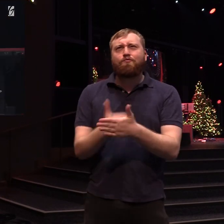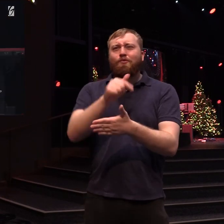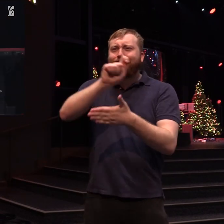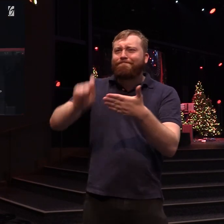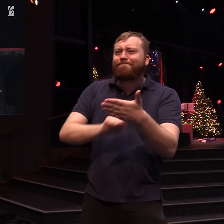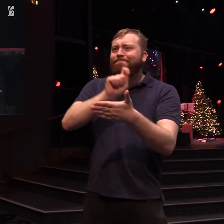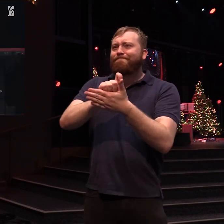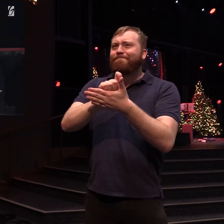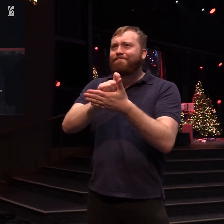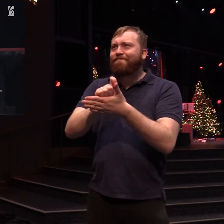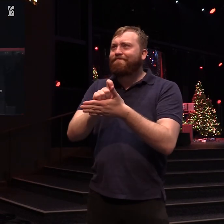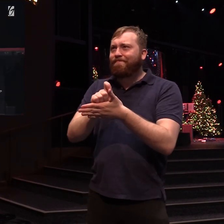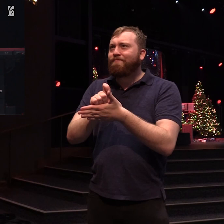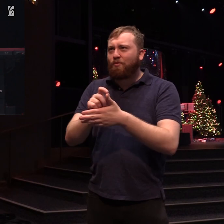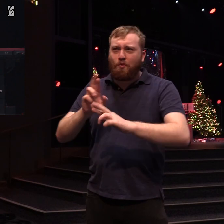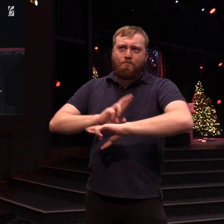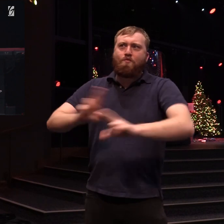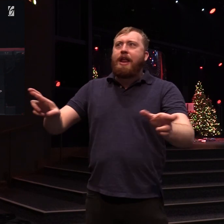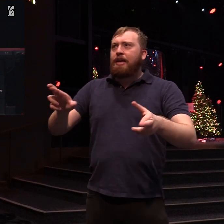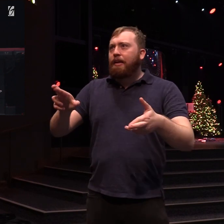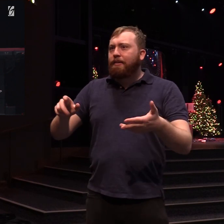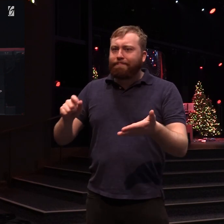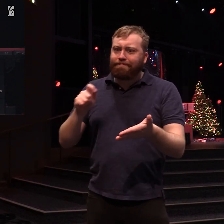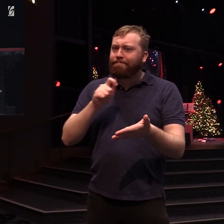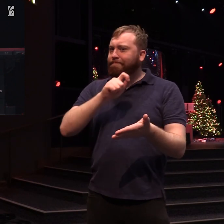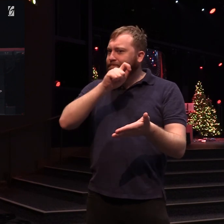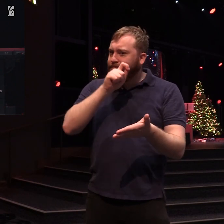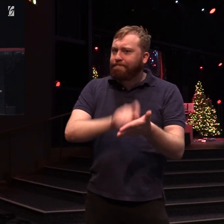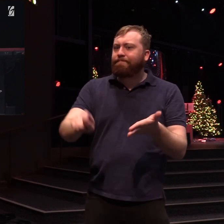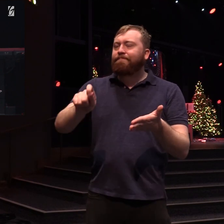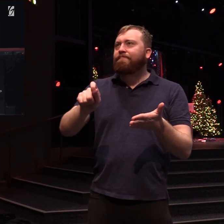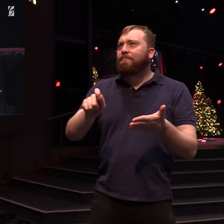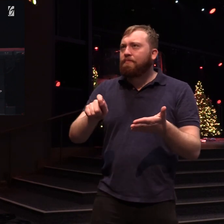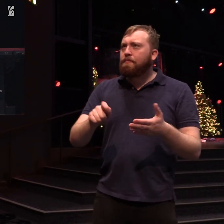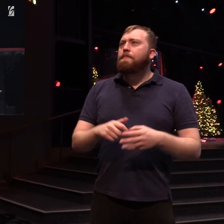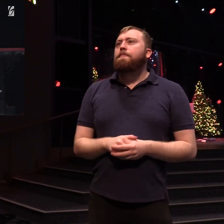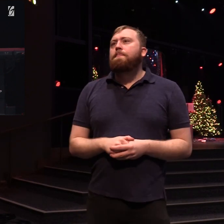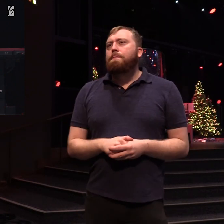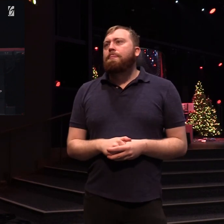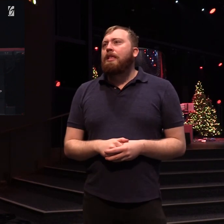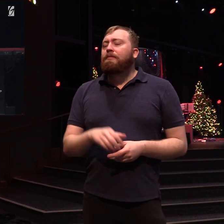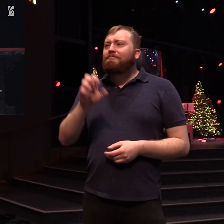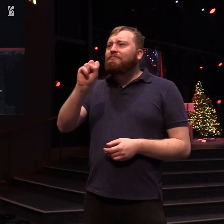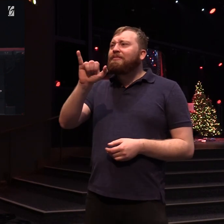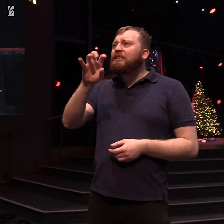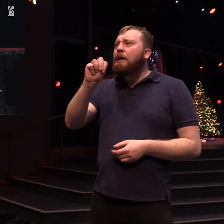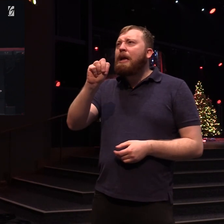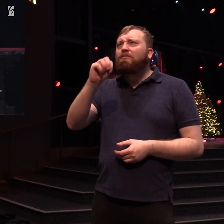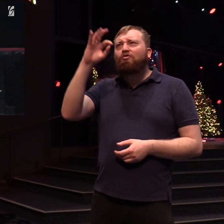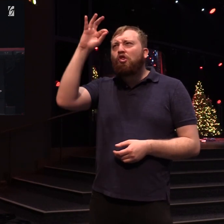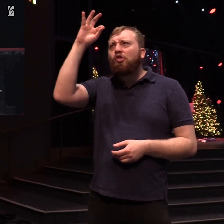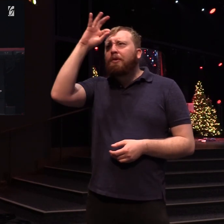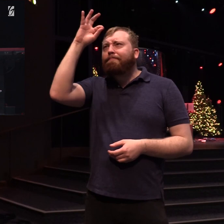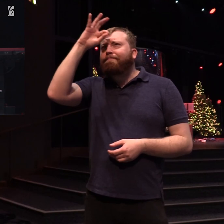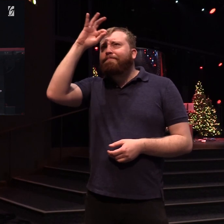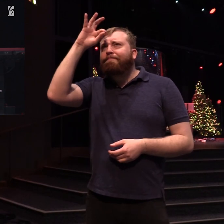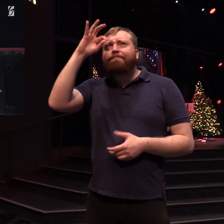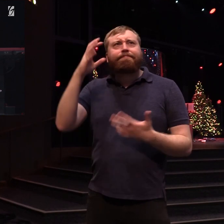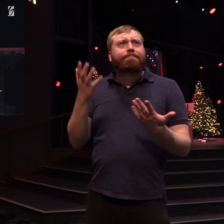The pen was on the page. Simeon had no way of knowing the name of the chapter, but we